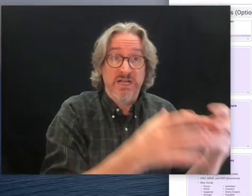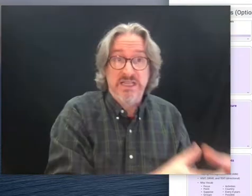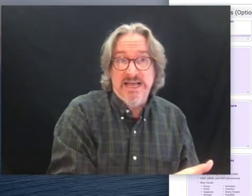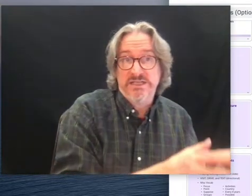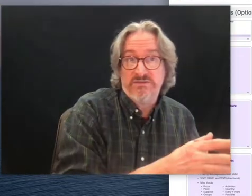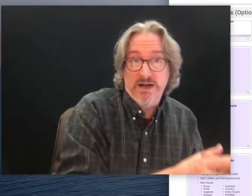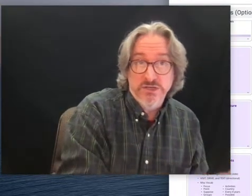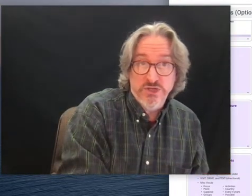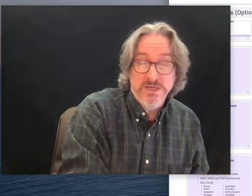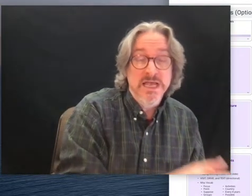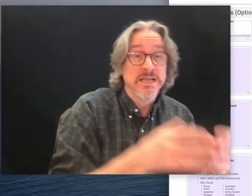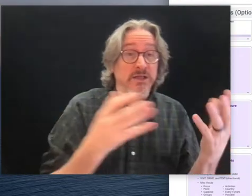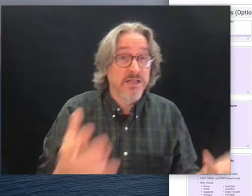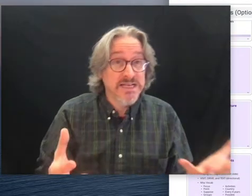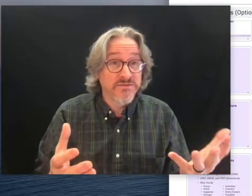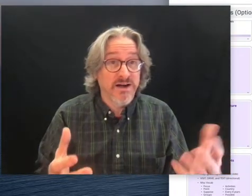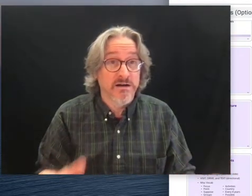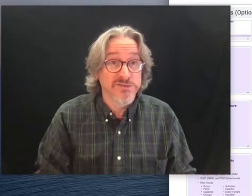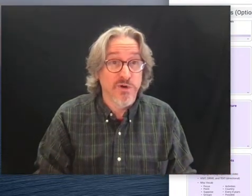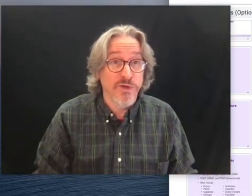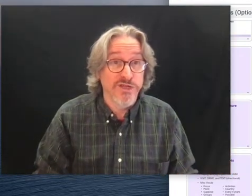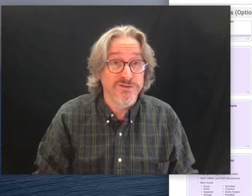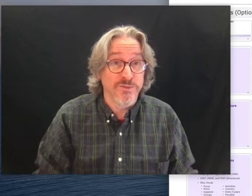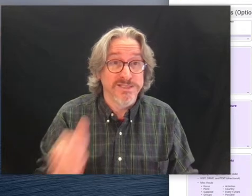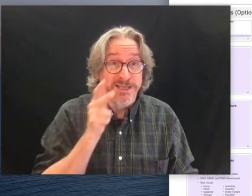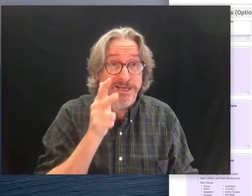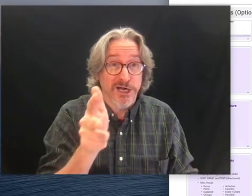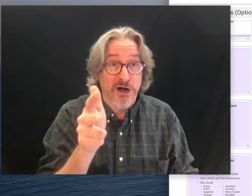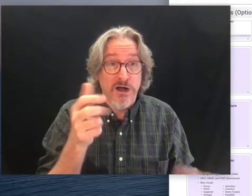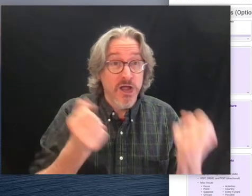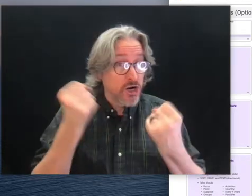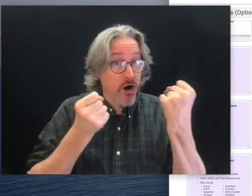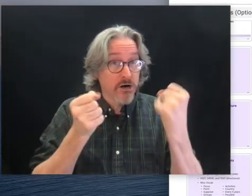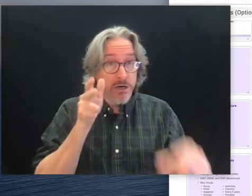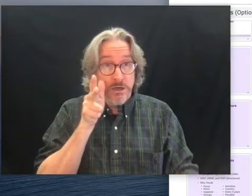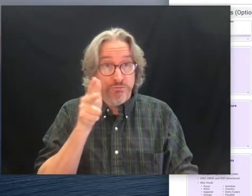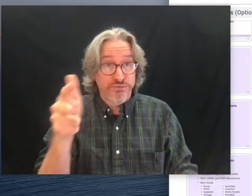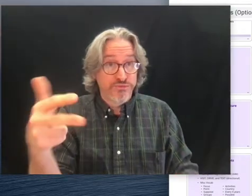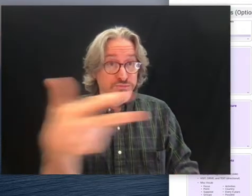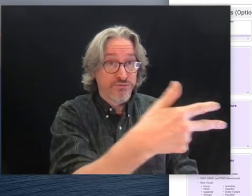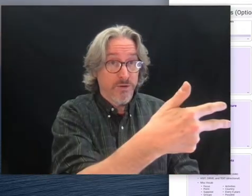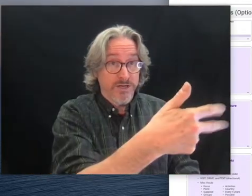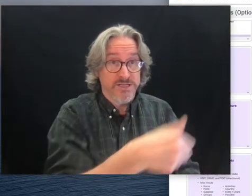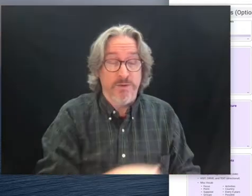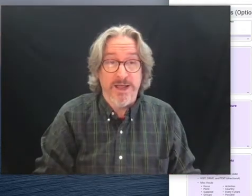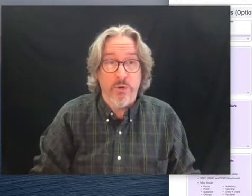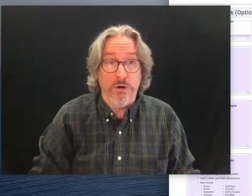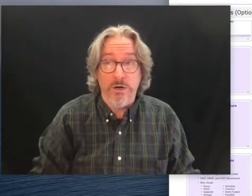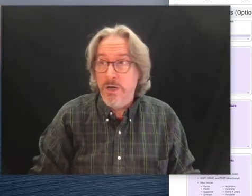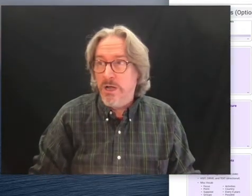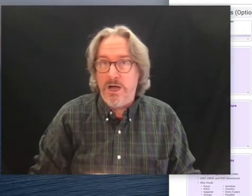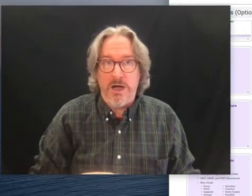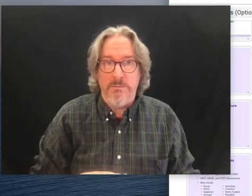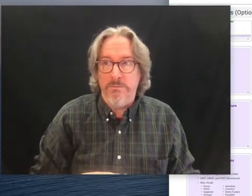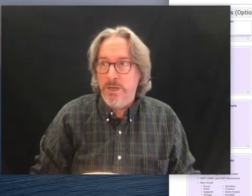of classifier stories. Now, the classifier is what we use when we say like a car went this way,